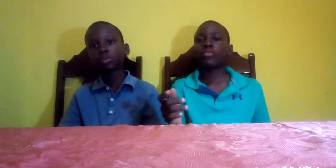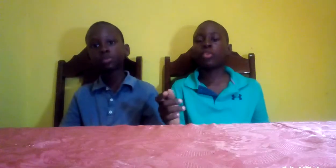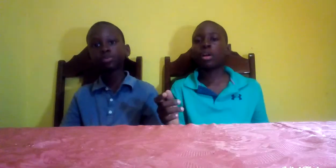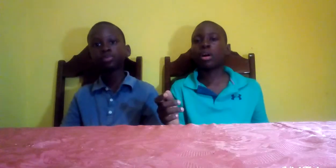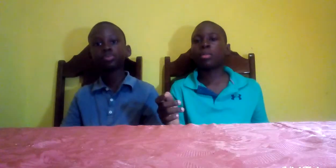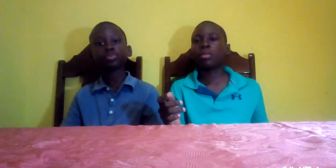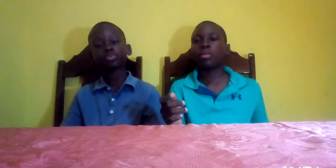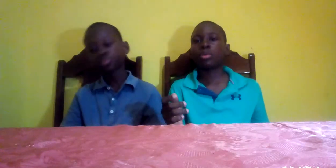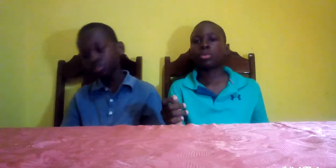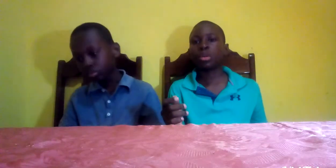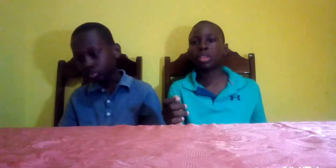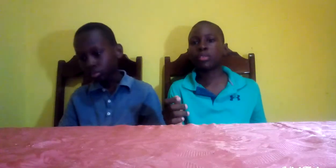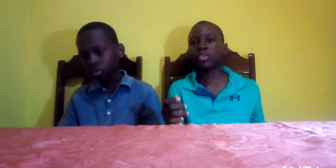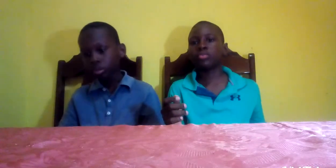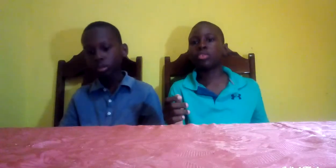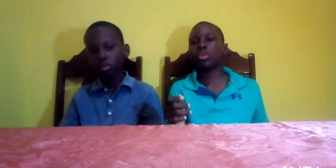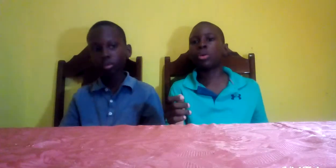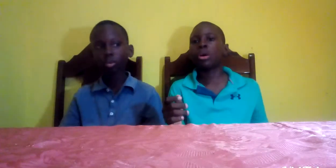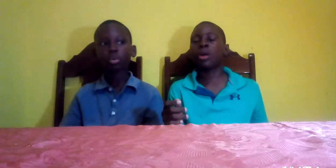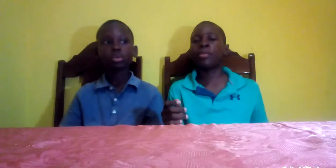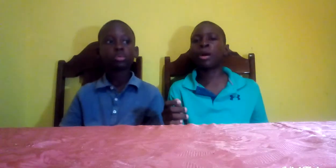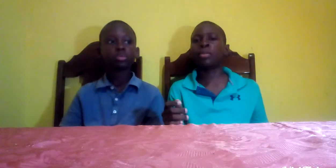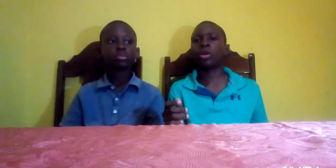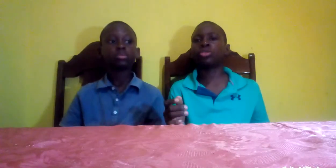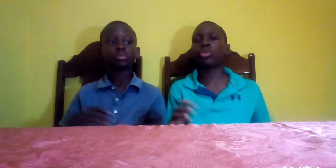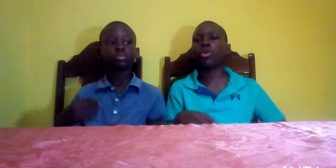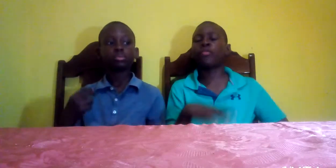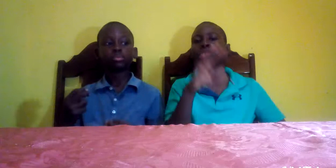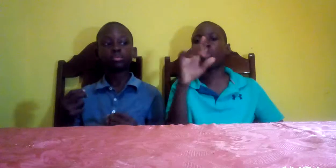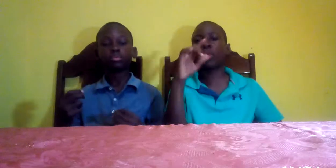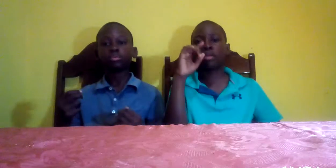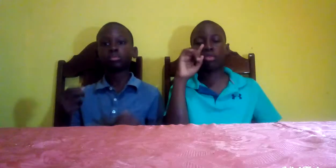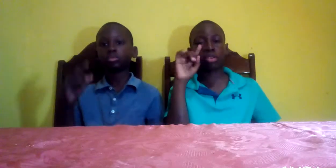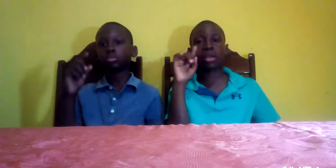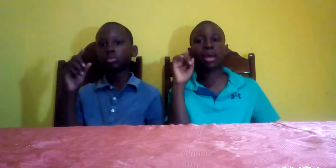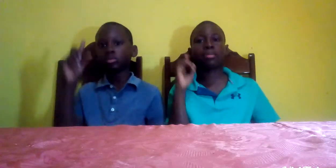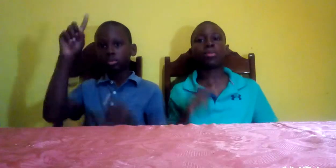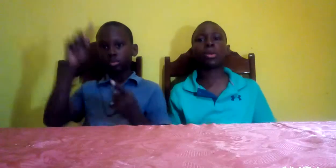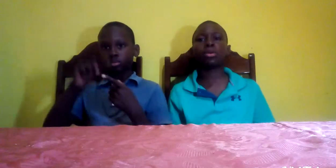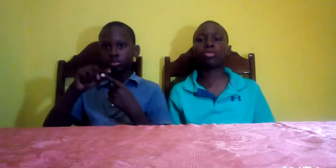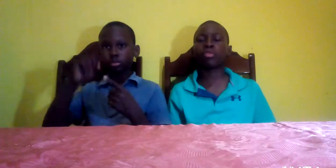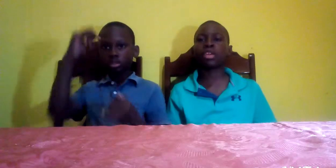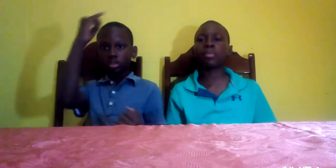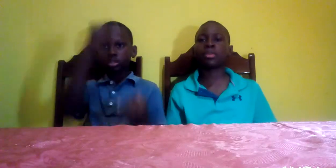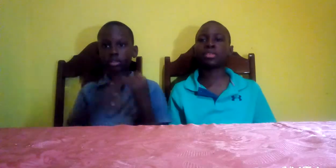before the end of this video, I'm going to go over it one more time. We're going to recap it.